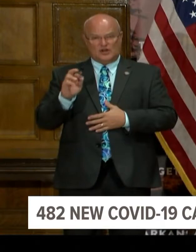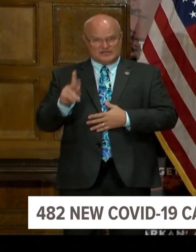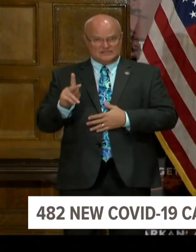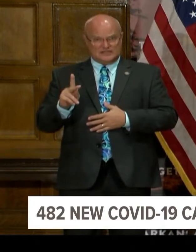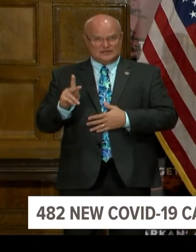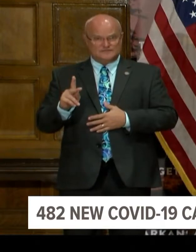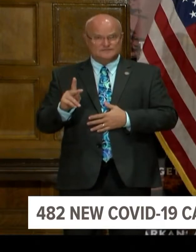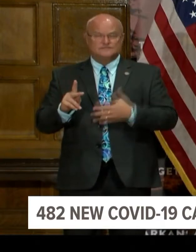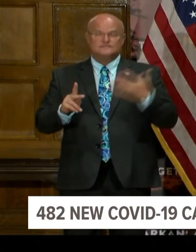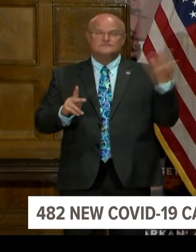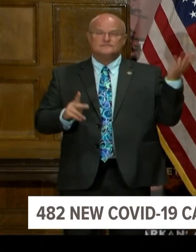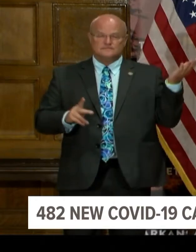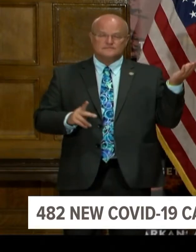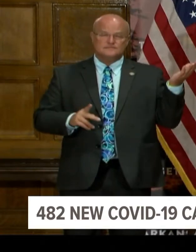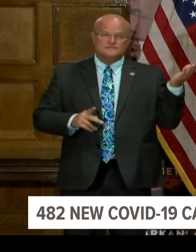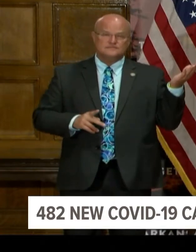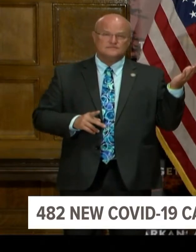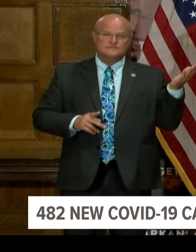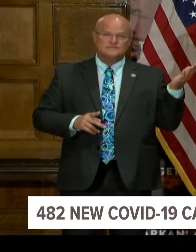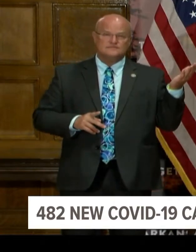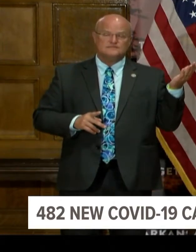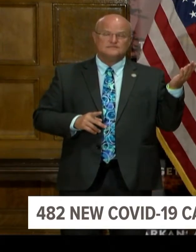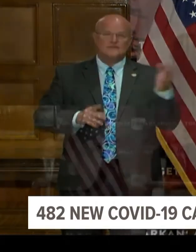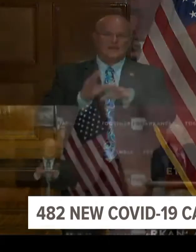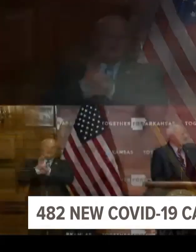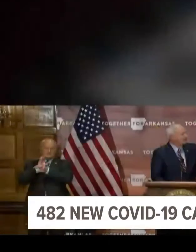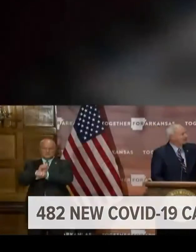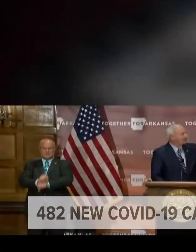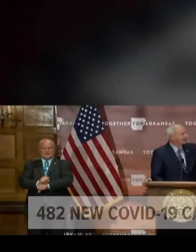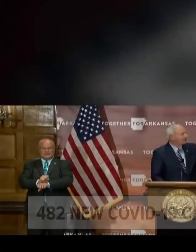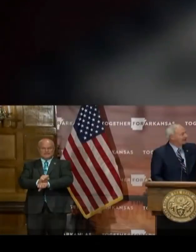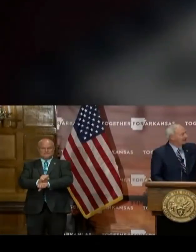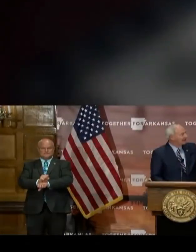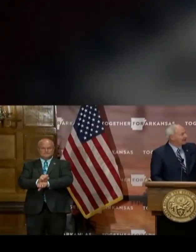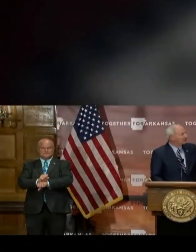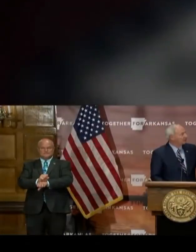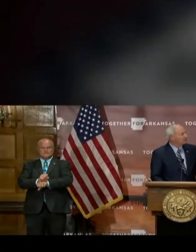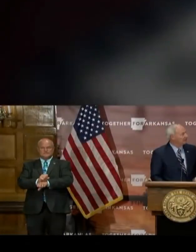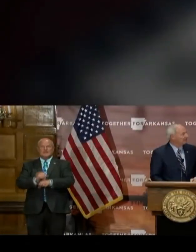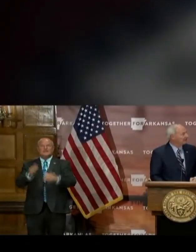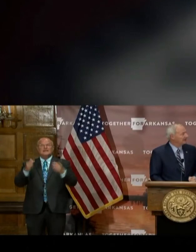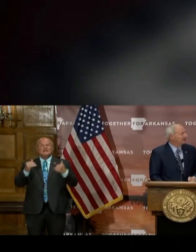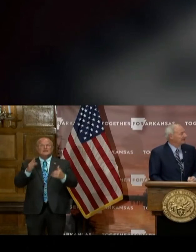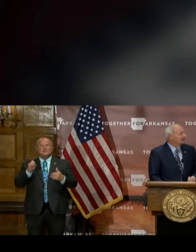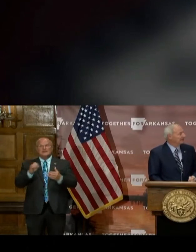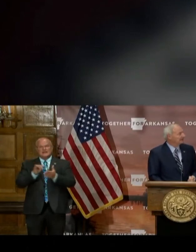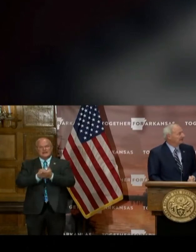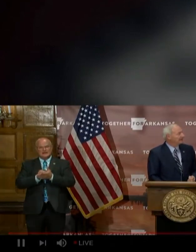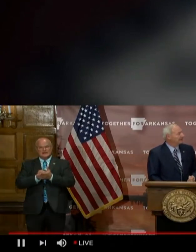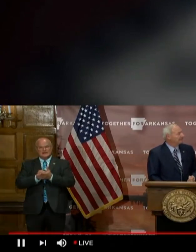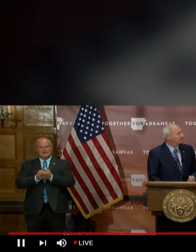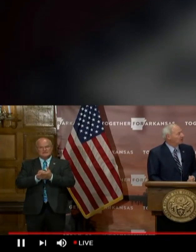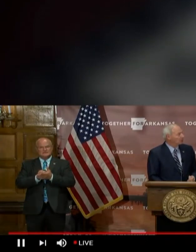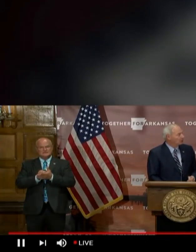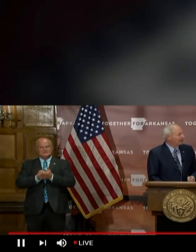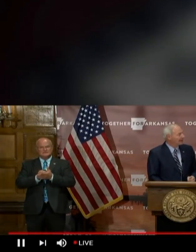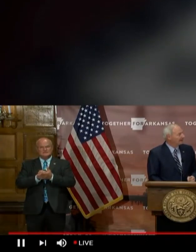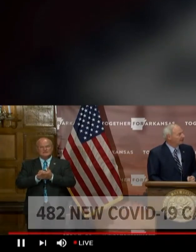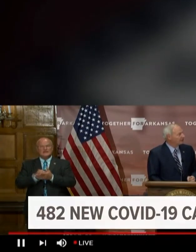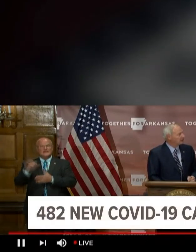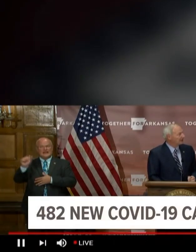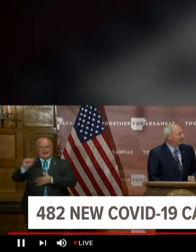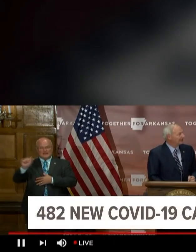you can see it on the trend line there, and the next will be the